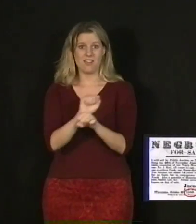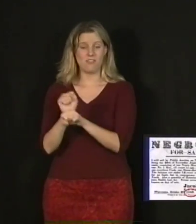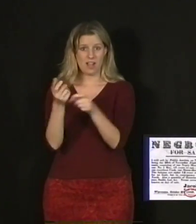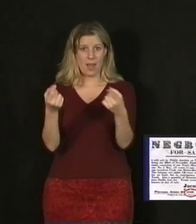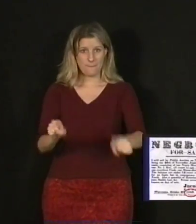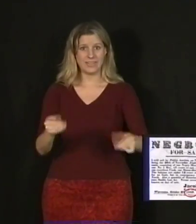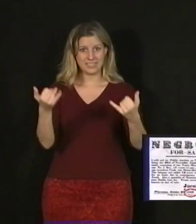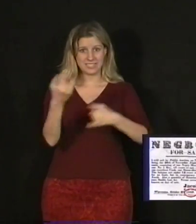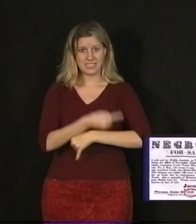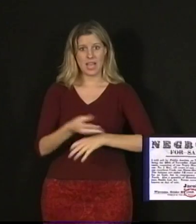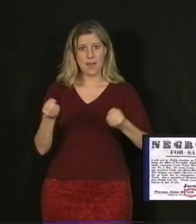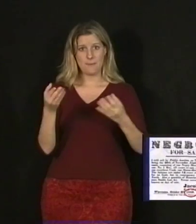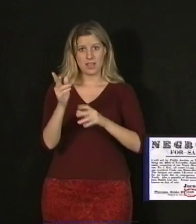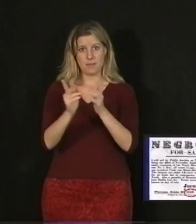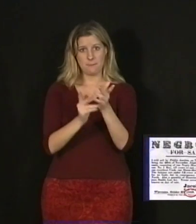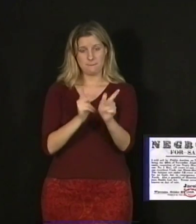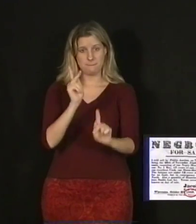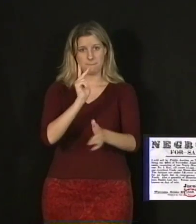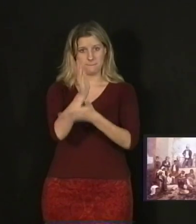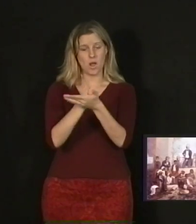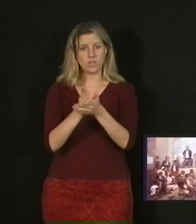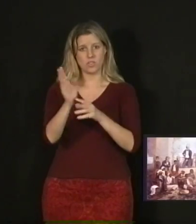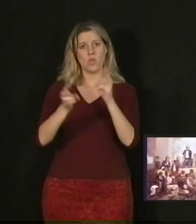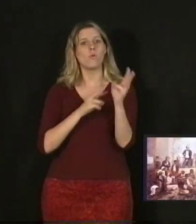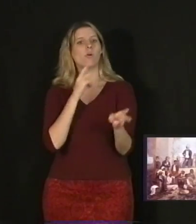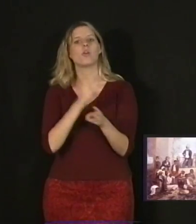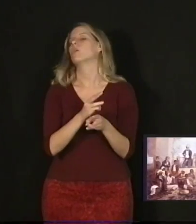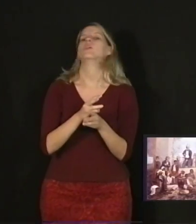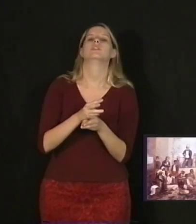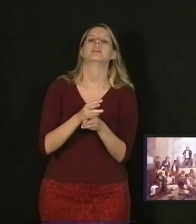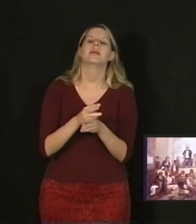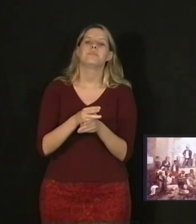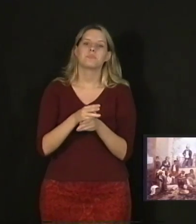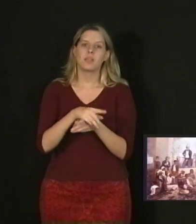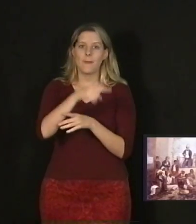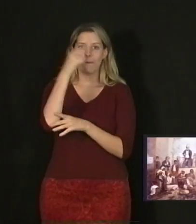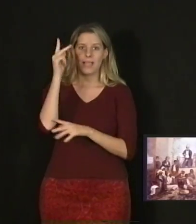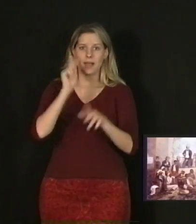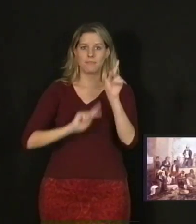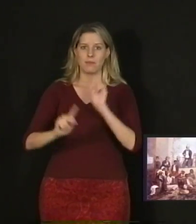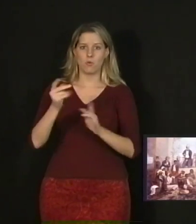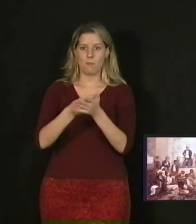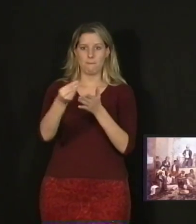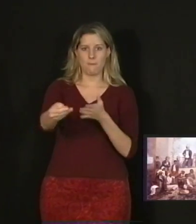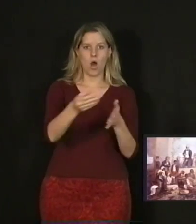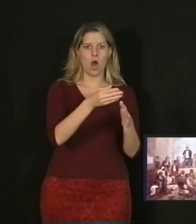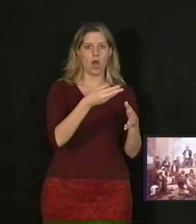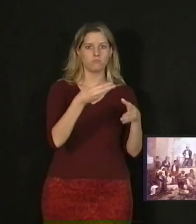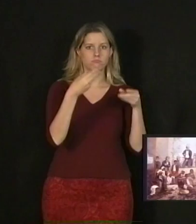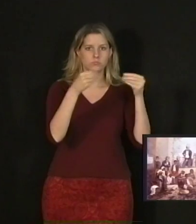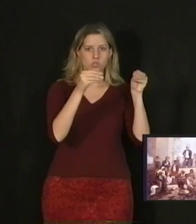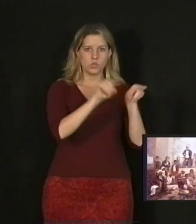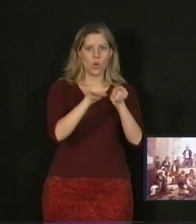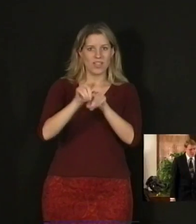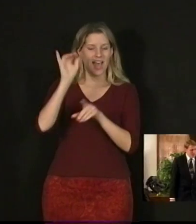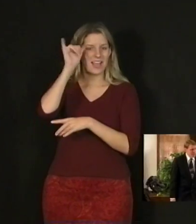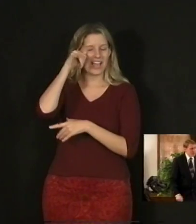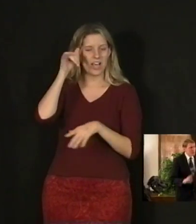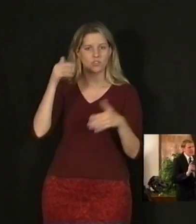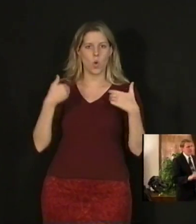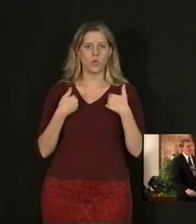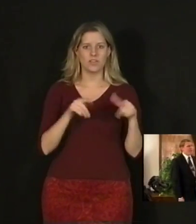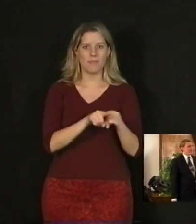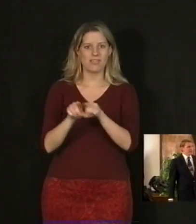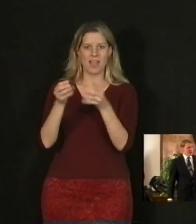Okay? Negroes were bought and sold like cows. You owned them like property. You could do with them as you please. They had absolutely no rights.